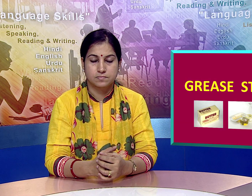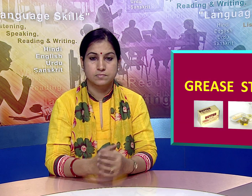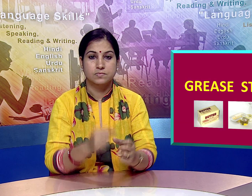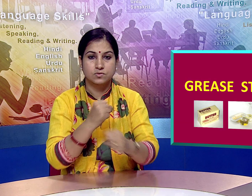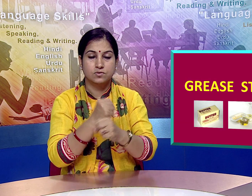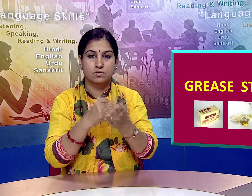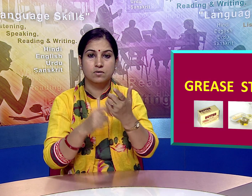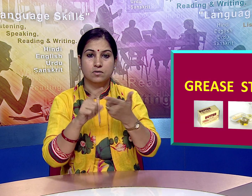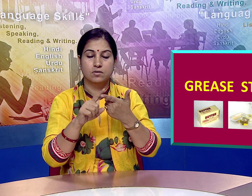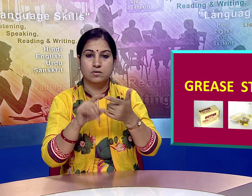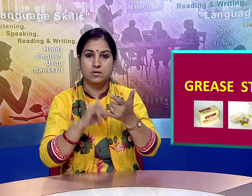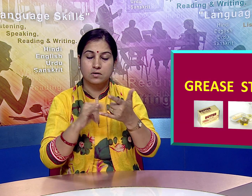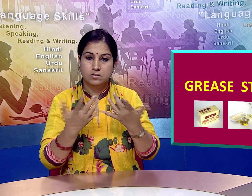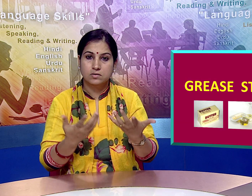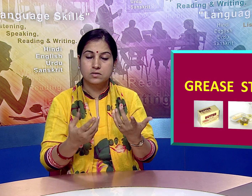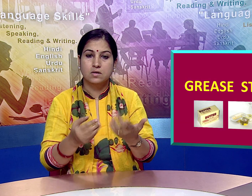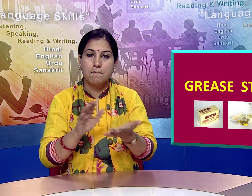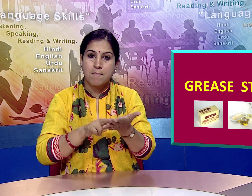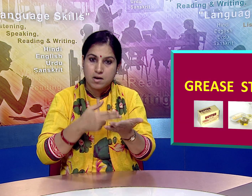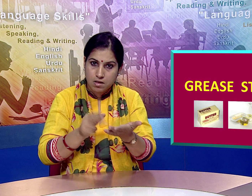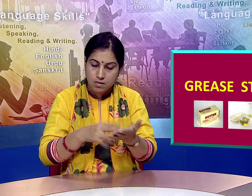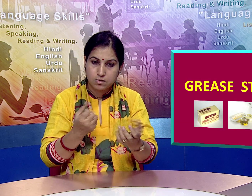Grease stains like butter, ghee, oil and curry.